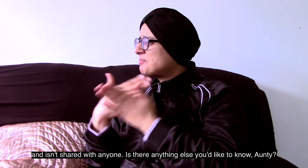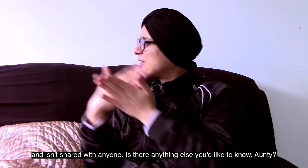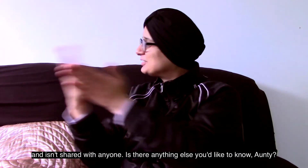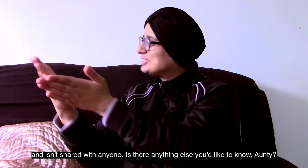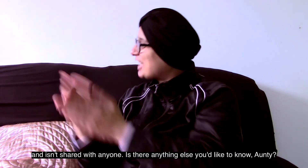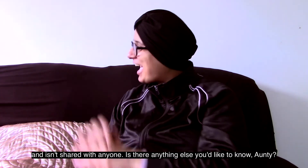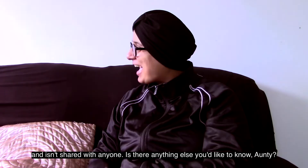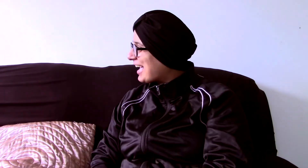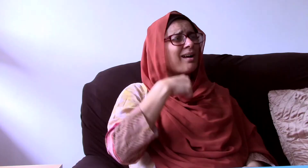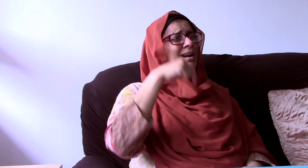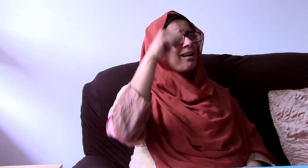know, Aunty?